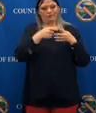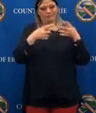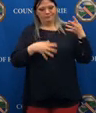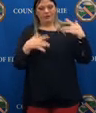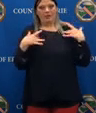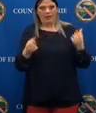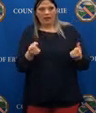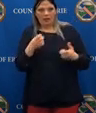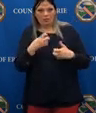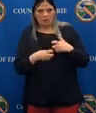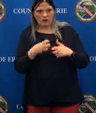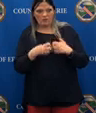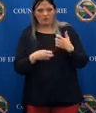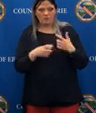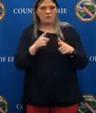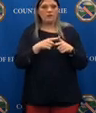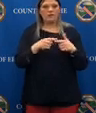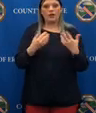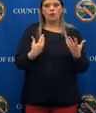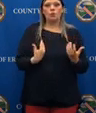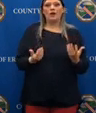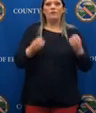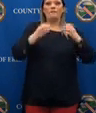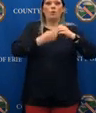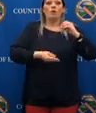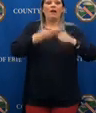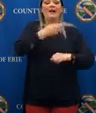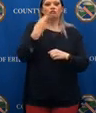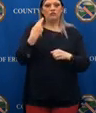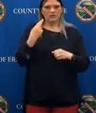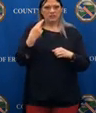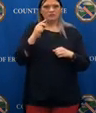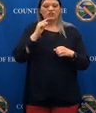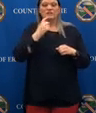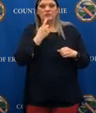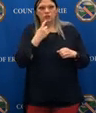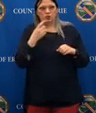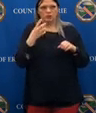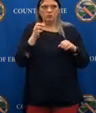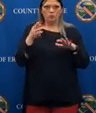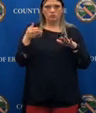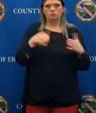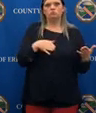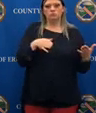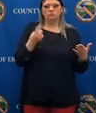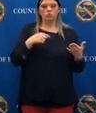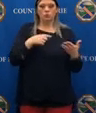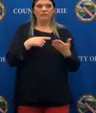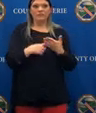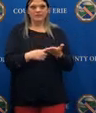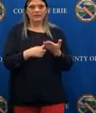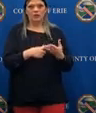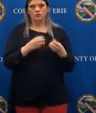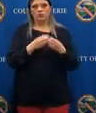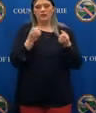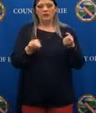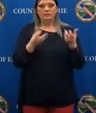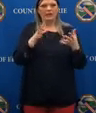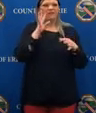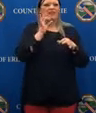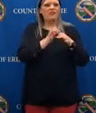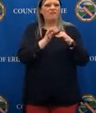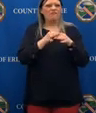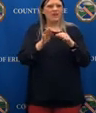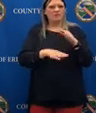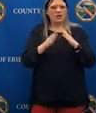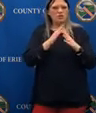at risk for severe illness or death. So we are working with our partners, including having had discussions with a number of the faith-based